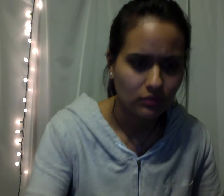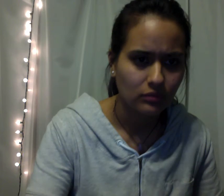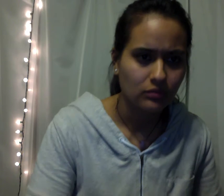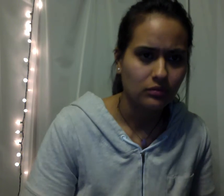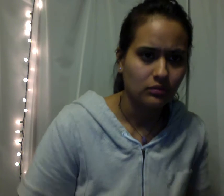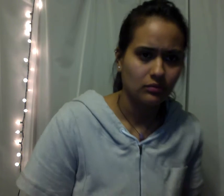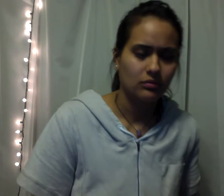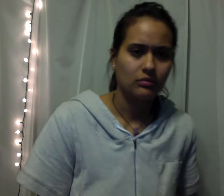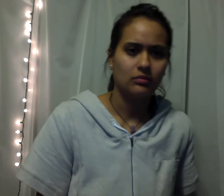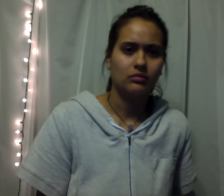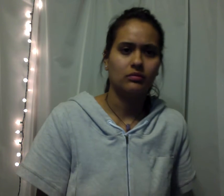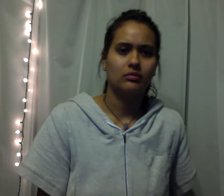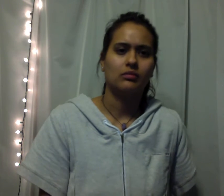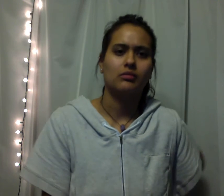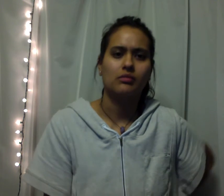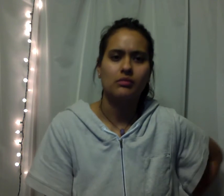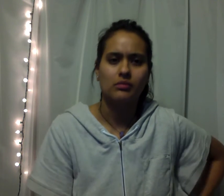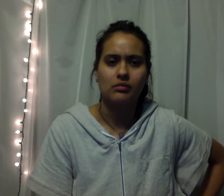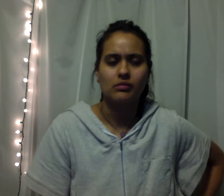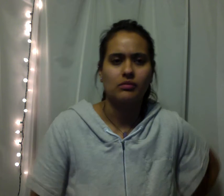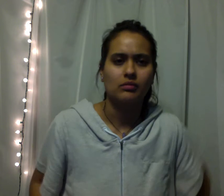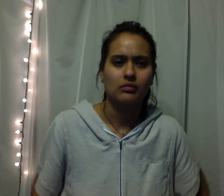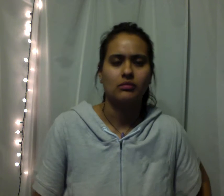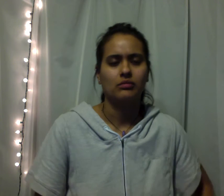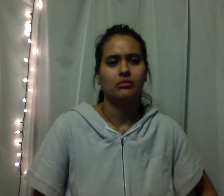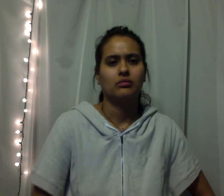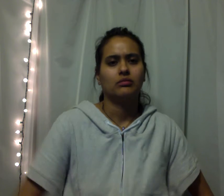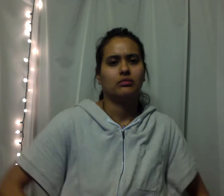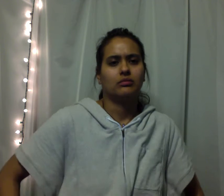Gaseous form and convert that into water into liquid form.